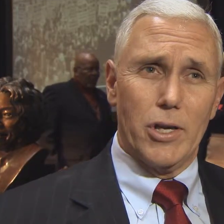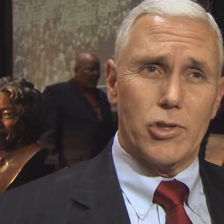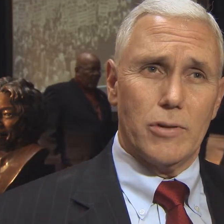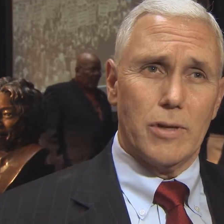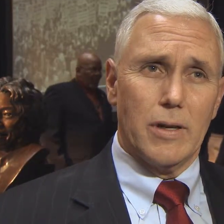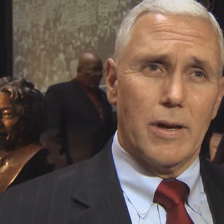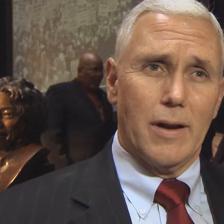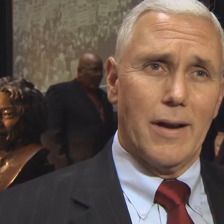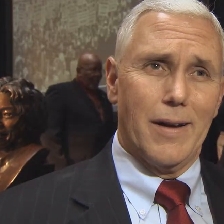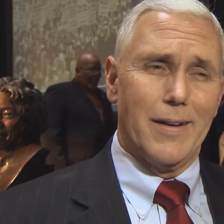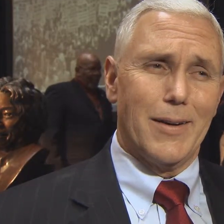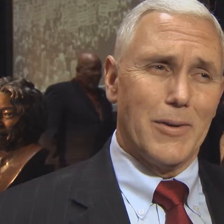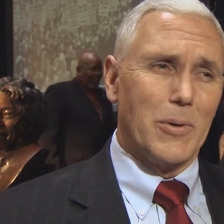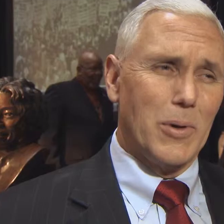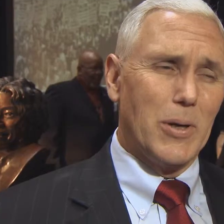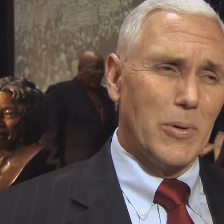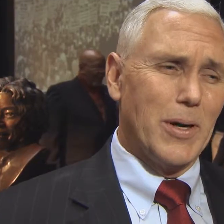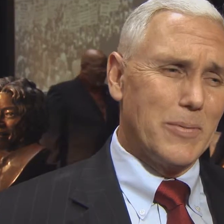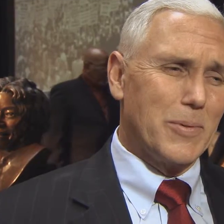on every issue,